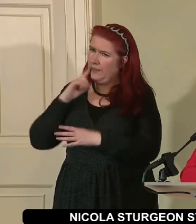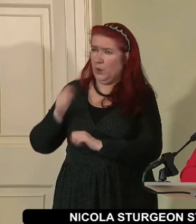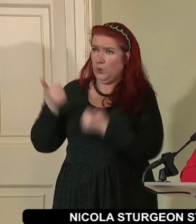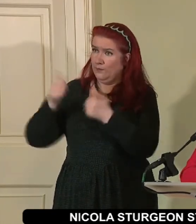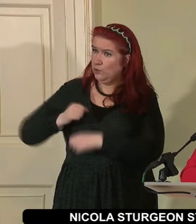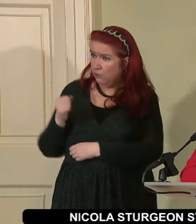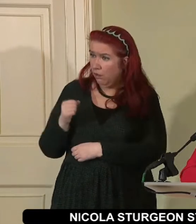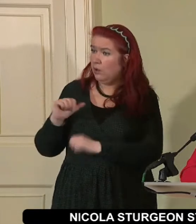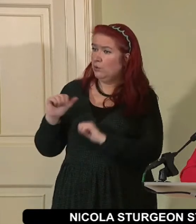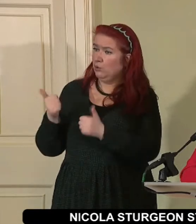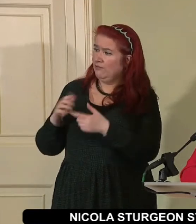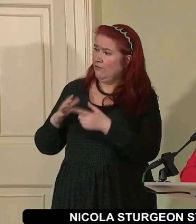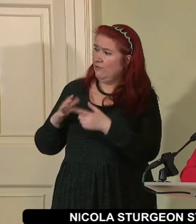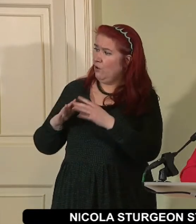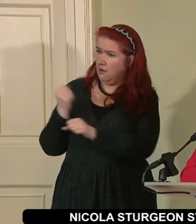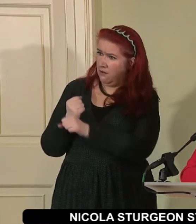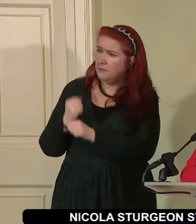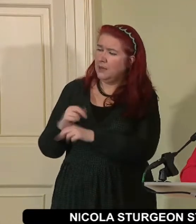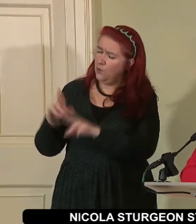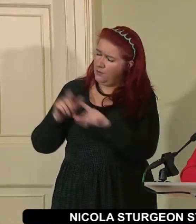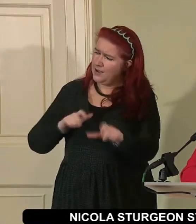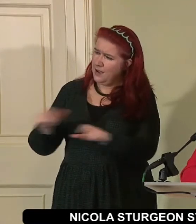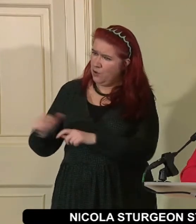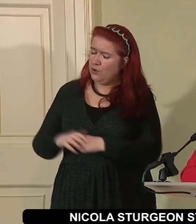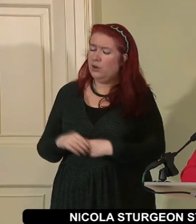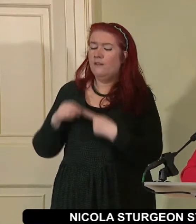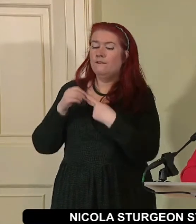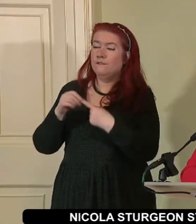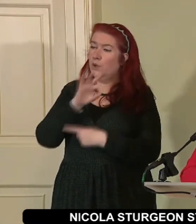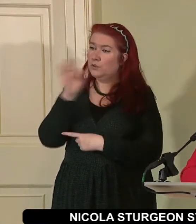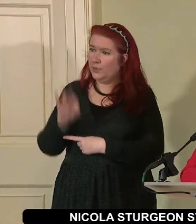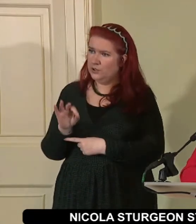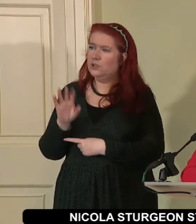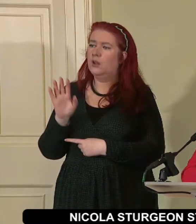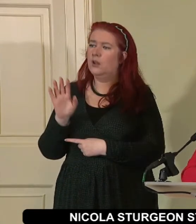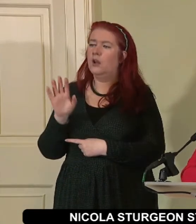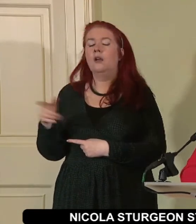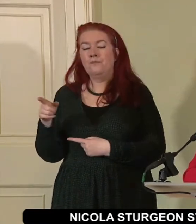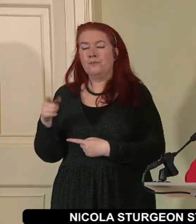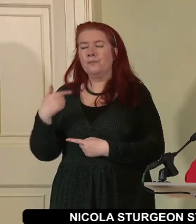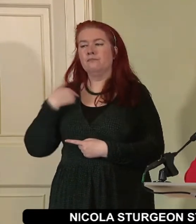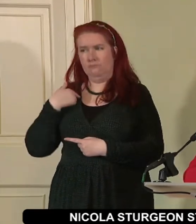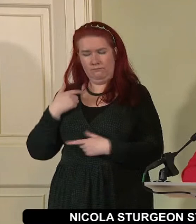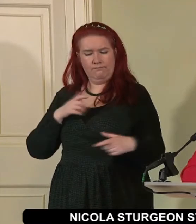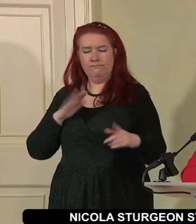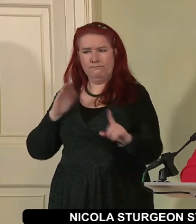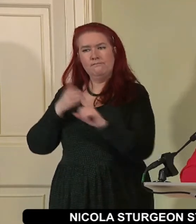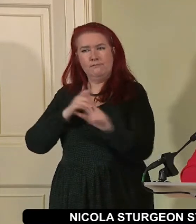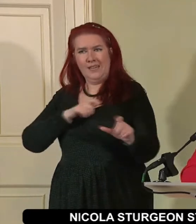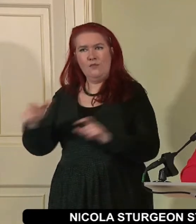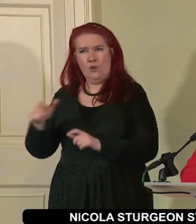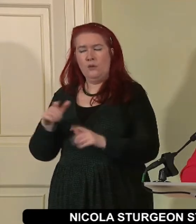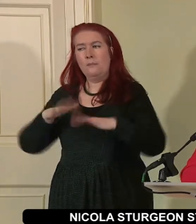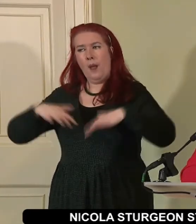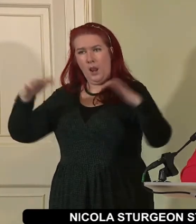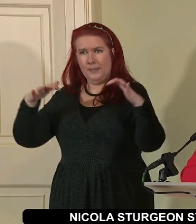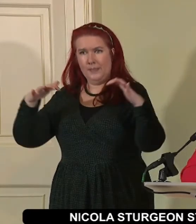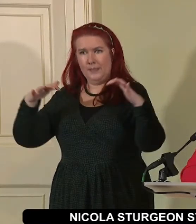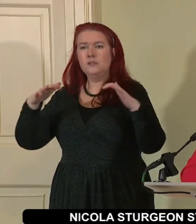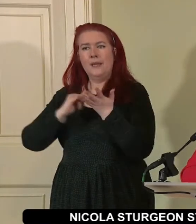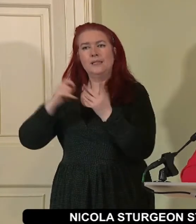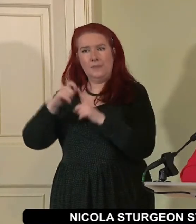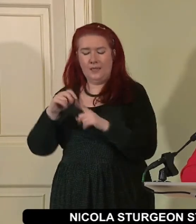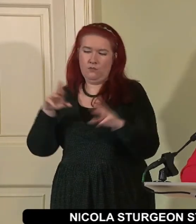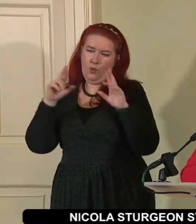see that continue. Your first question, which I'm... Oh, yes, I do intend to remain in Parliament. I we'll hope to